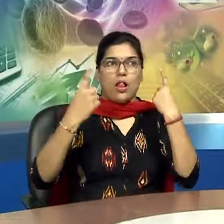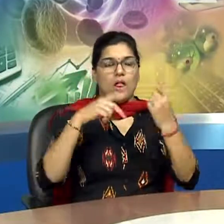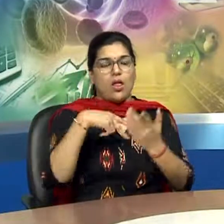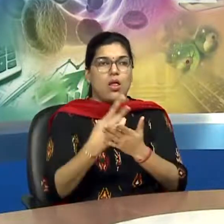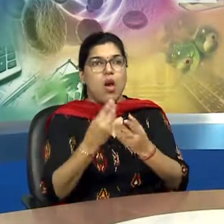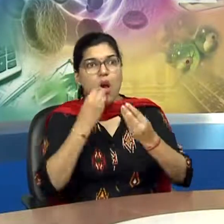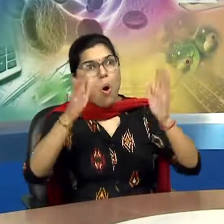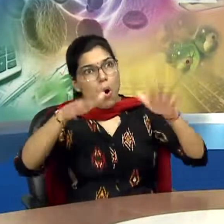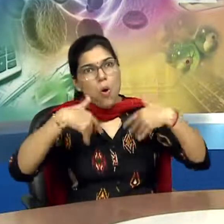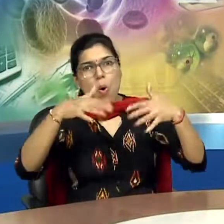mind.